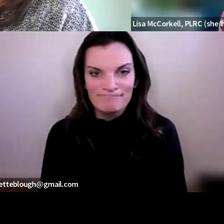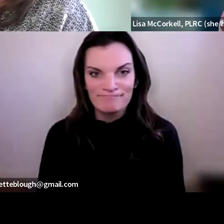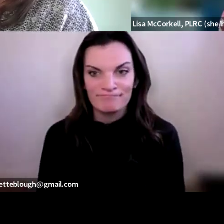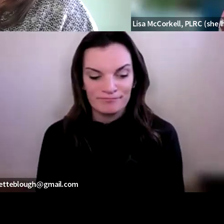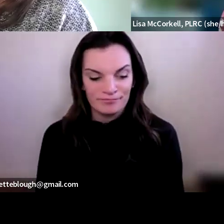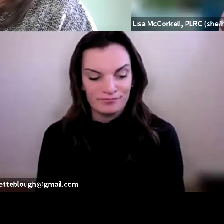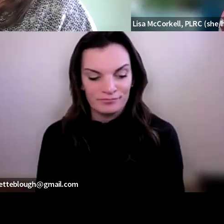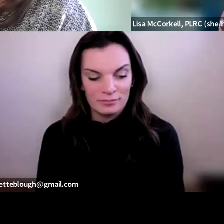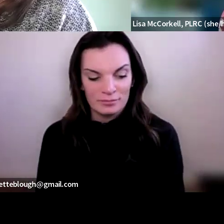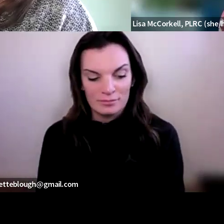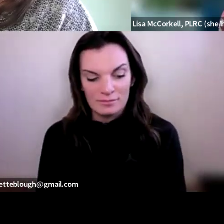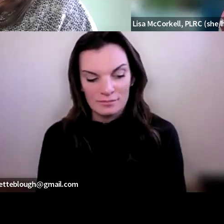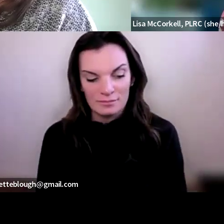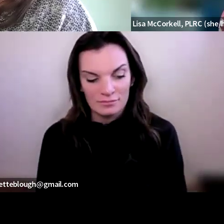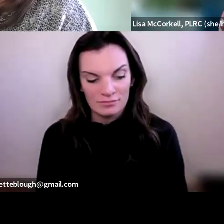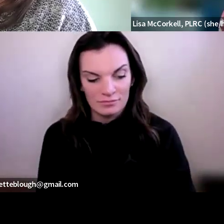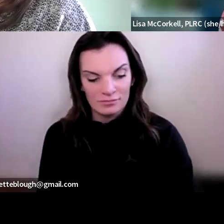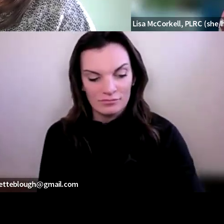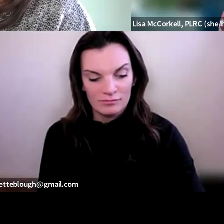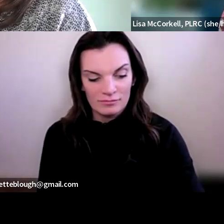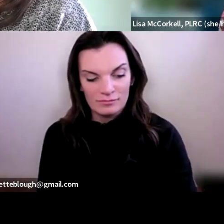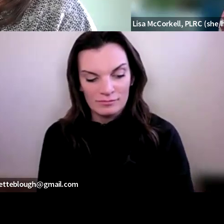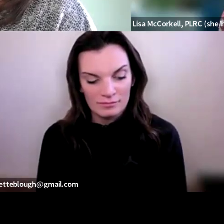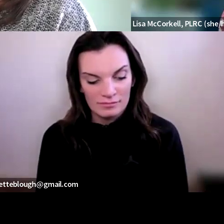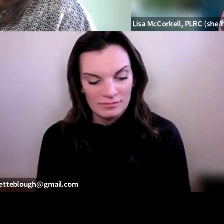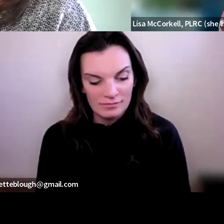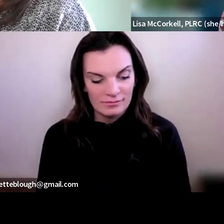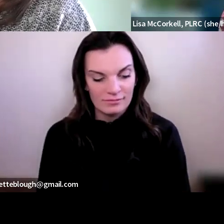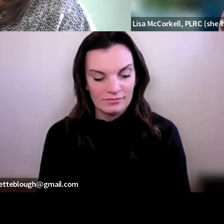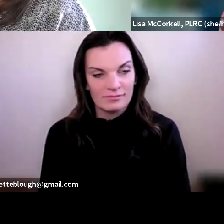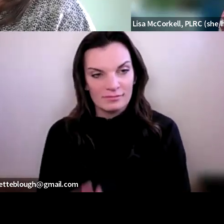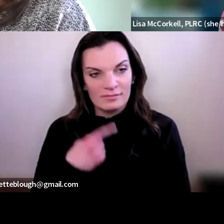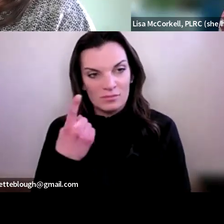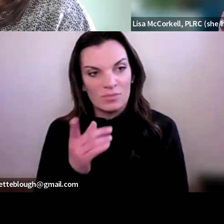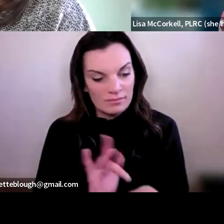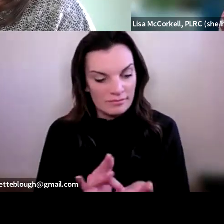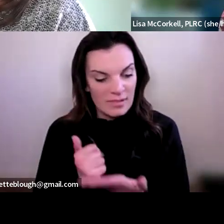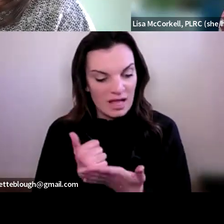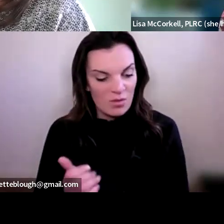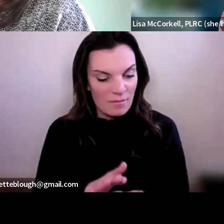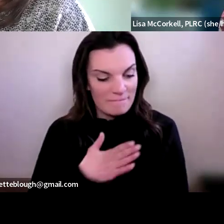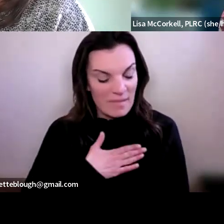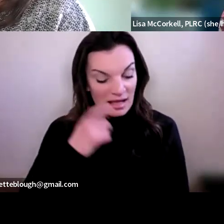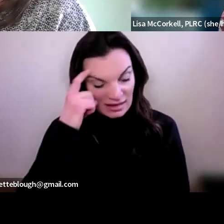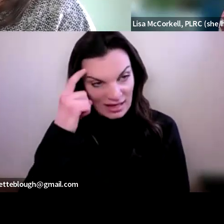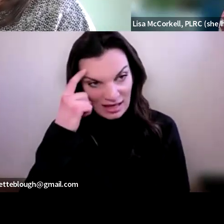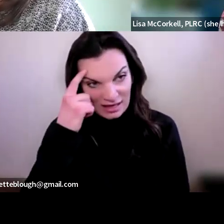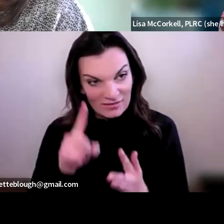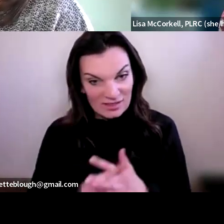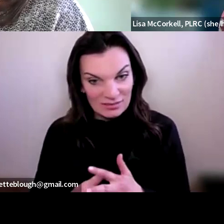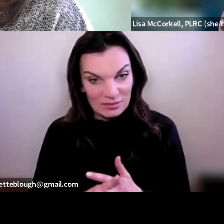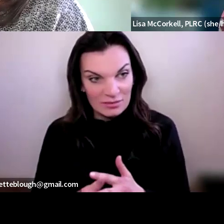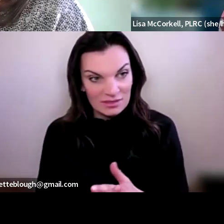I'll also toss onto there that I did find one drug that helped with some of my cognitive symptoms and